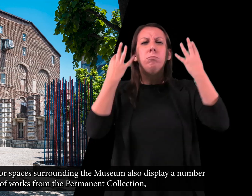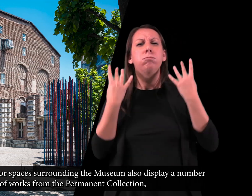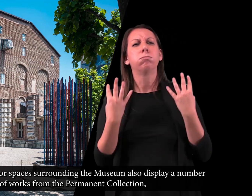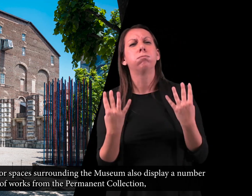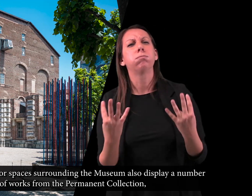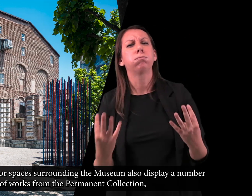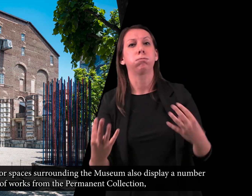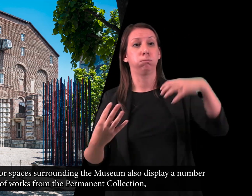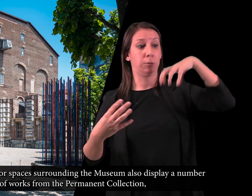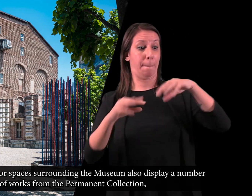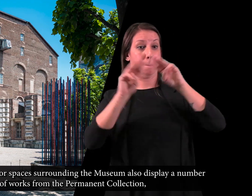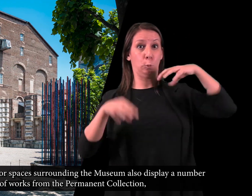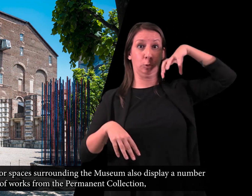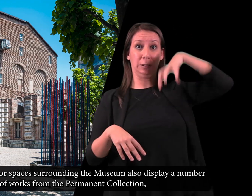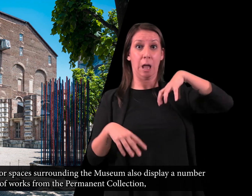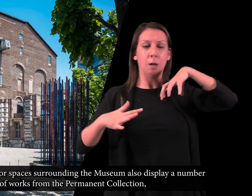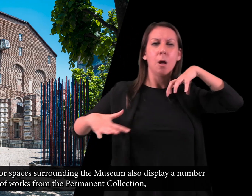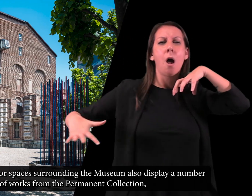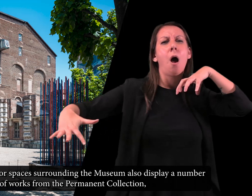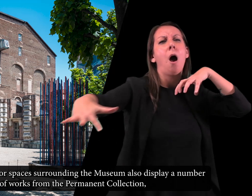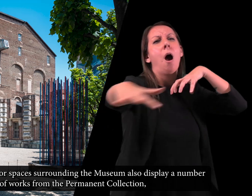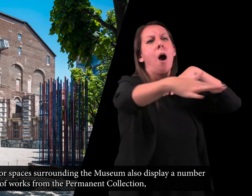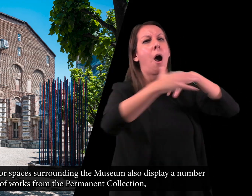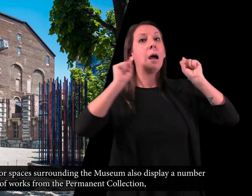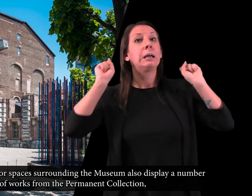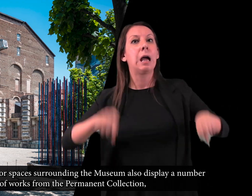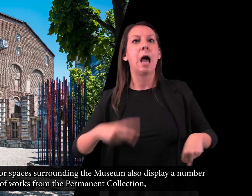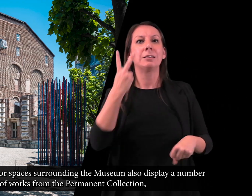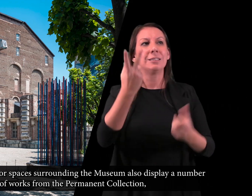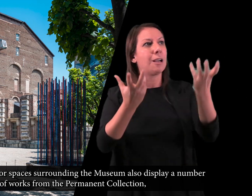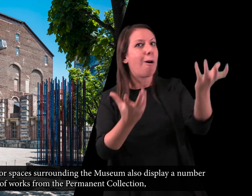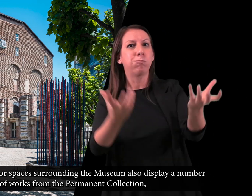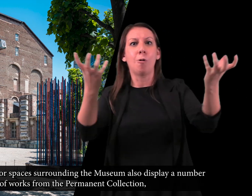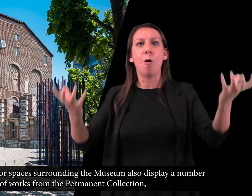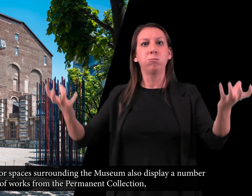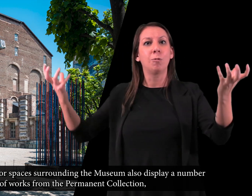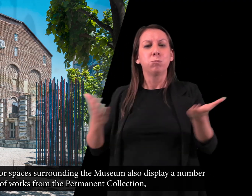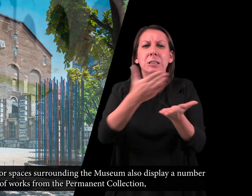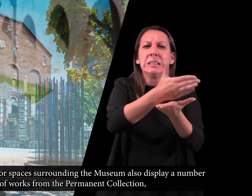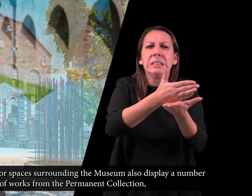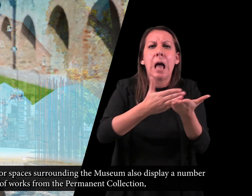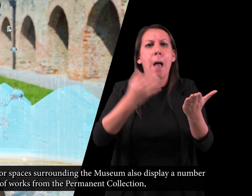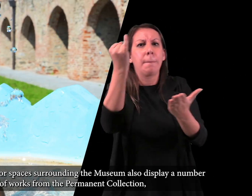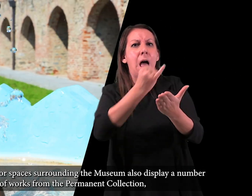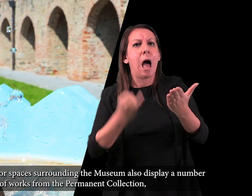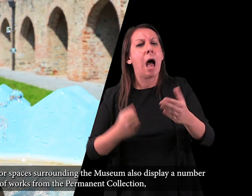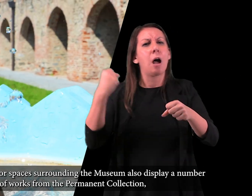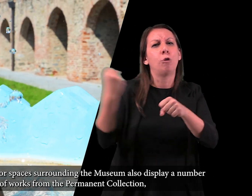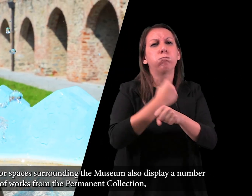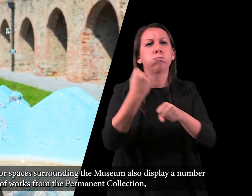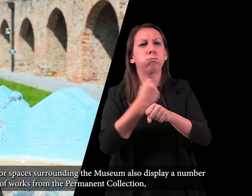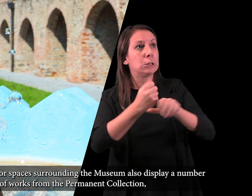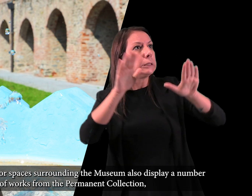The many outdoor spaces surrounding the museum also display a number of works from the permanent